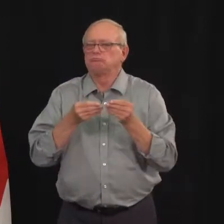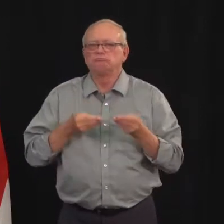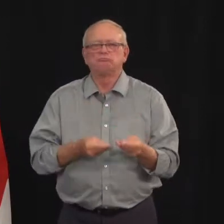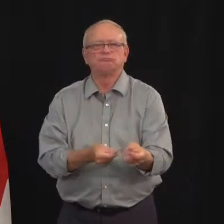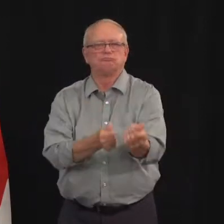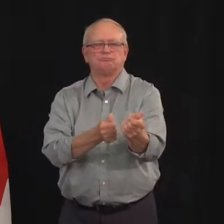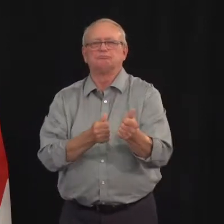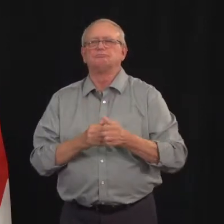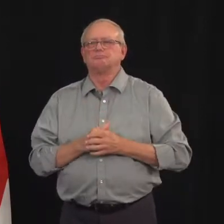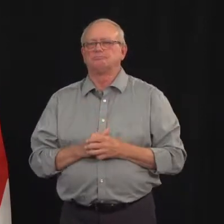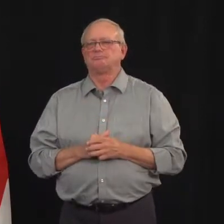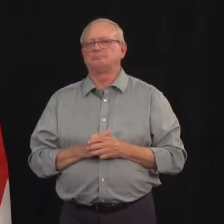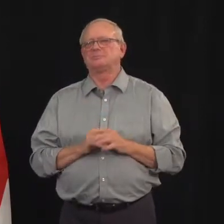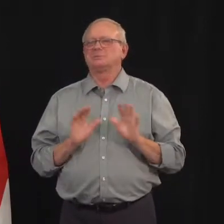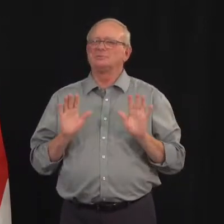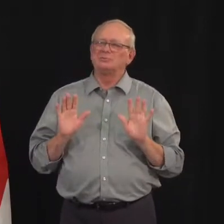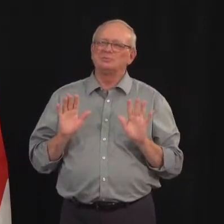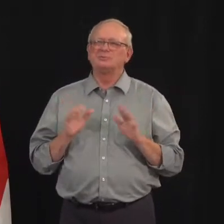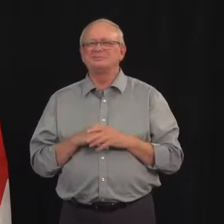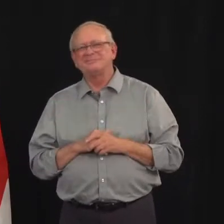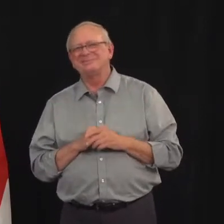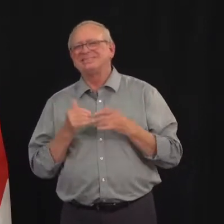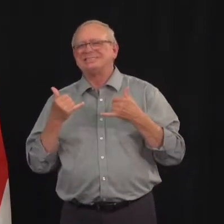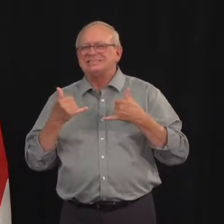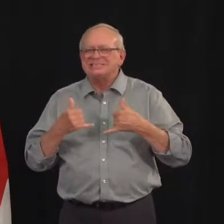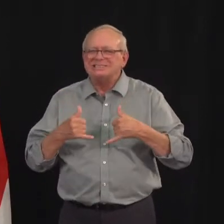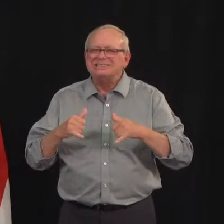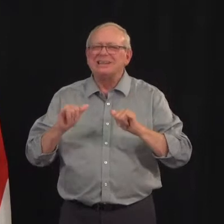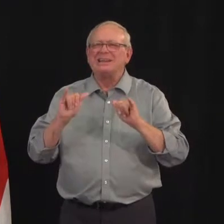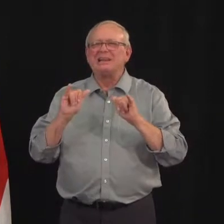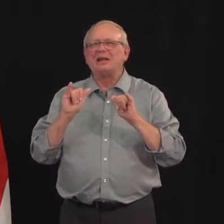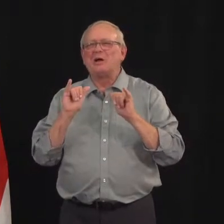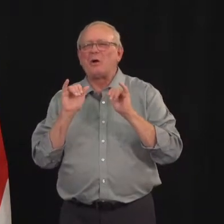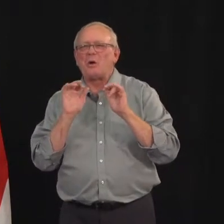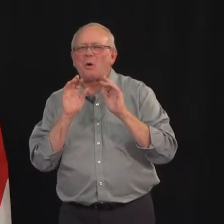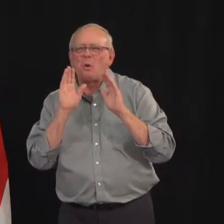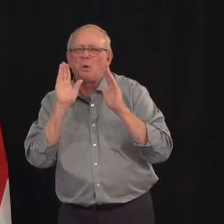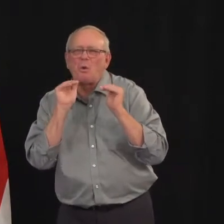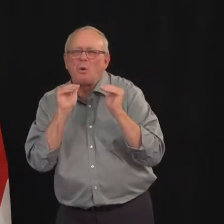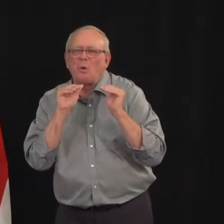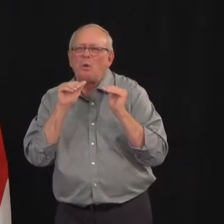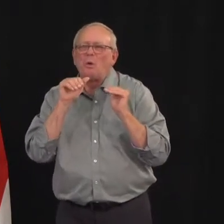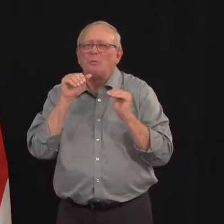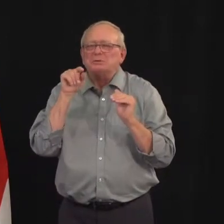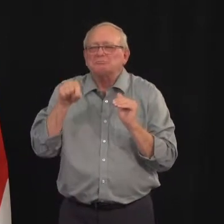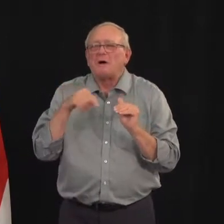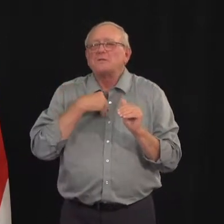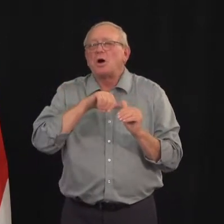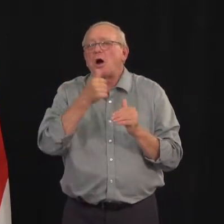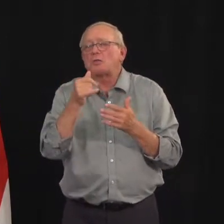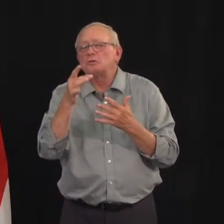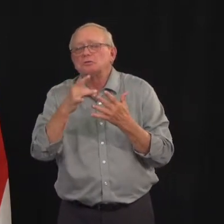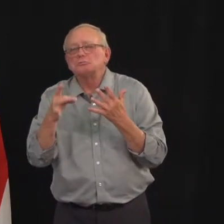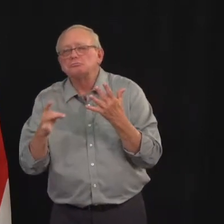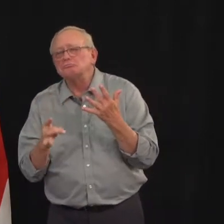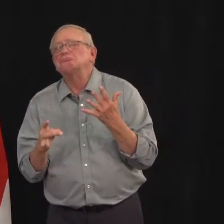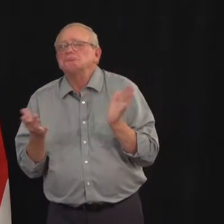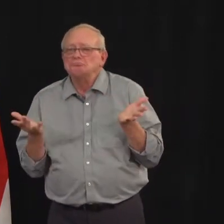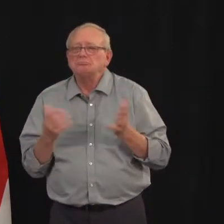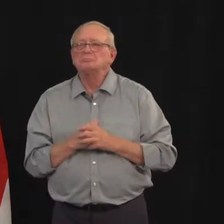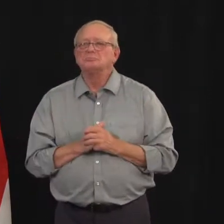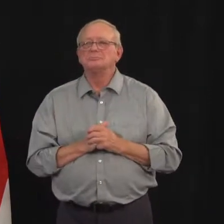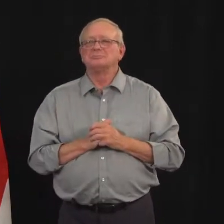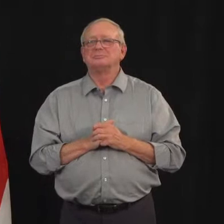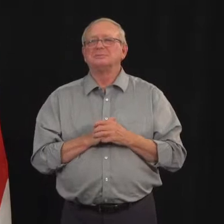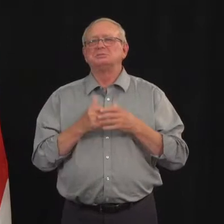rapid contact tracing. So we are moving on that, looking at options for that. And of course, having conversations with the